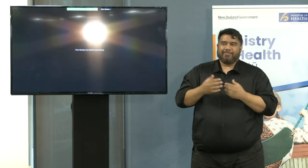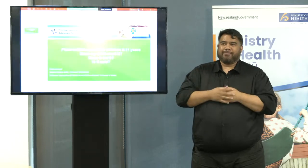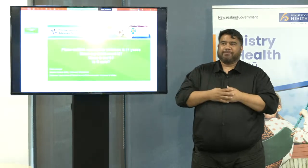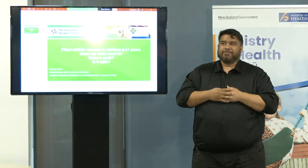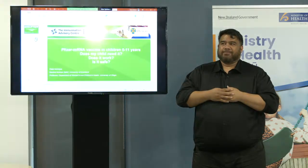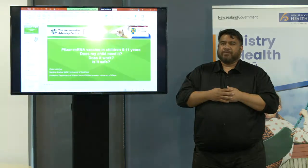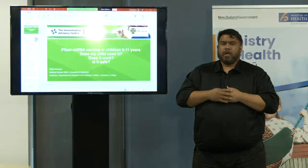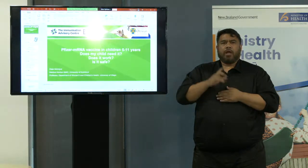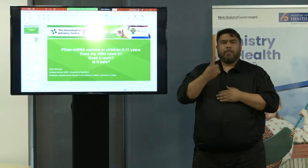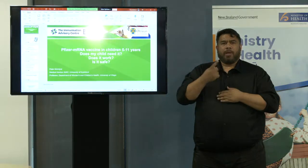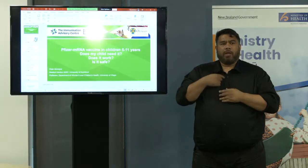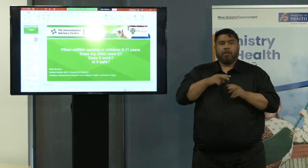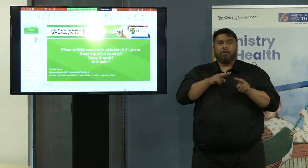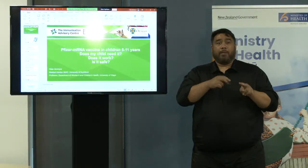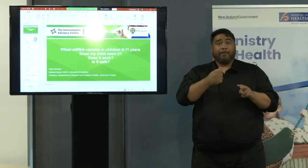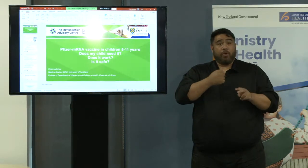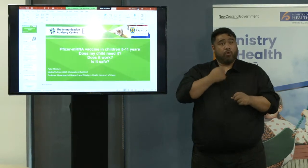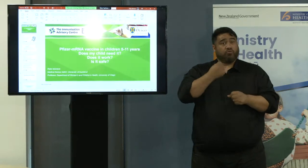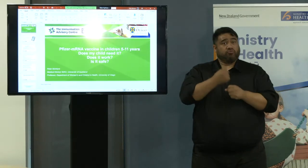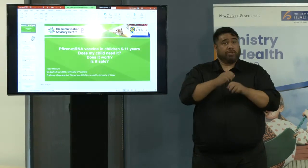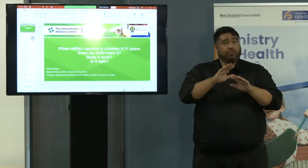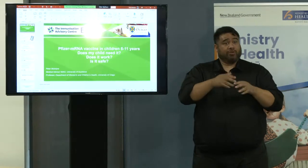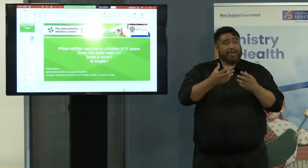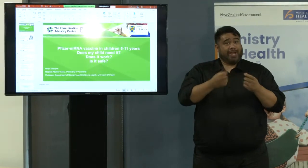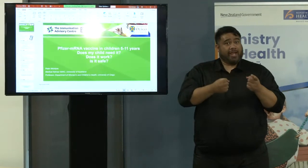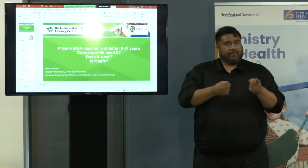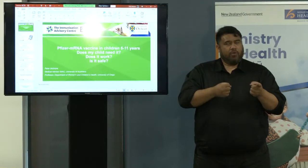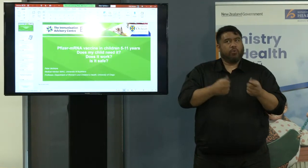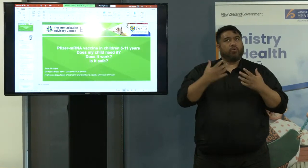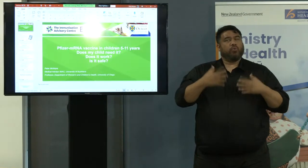giving me a perspective on